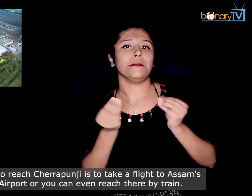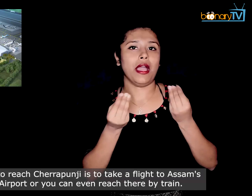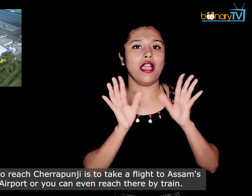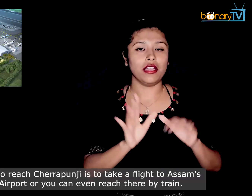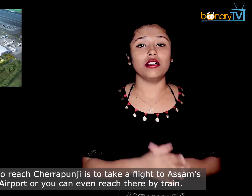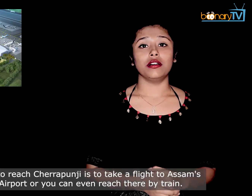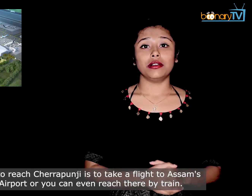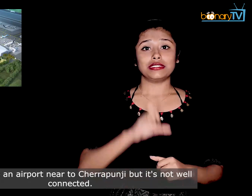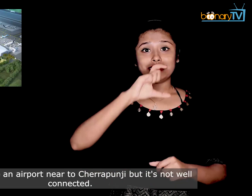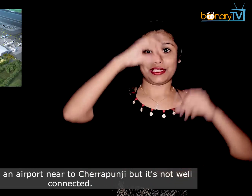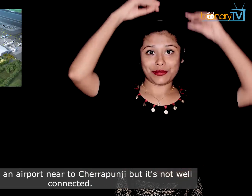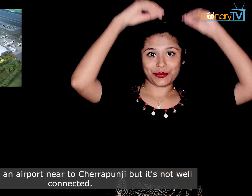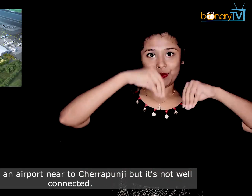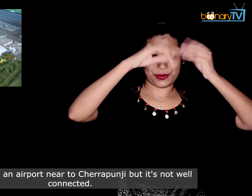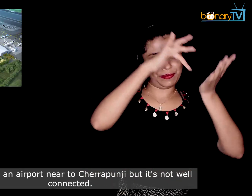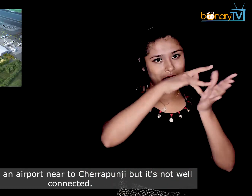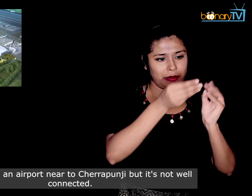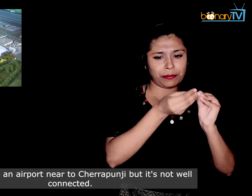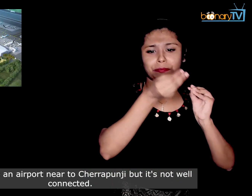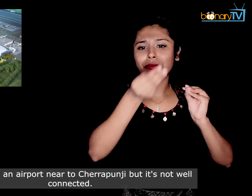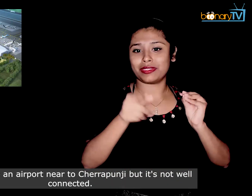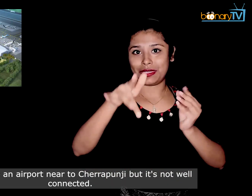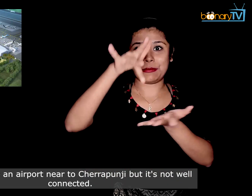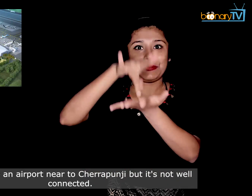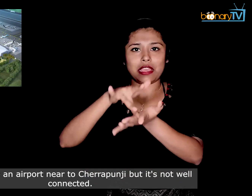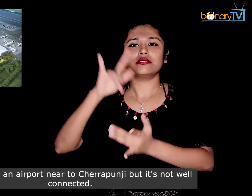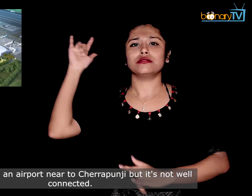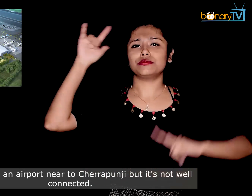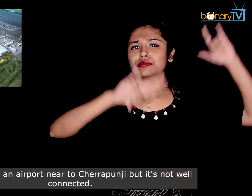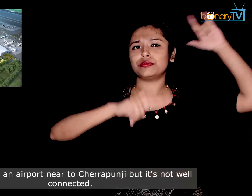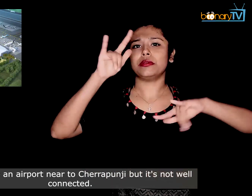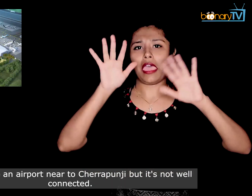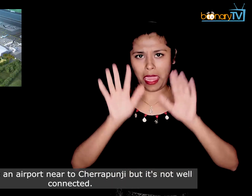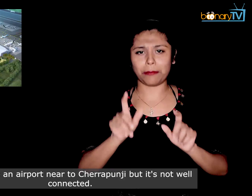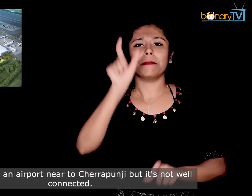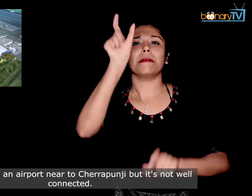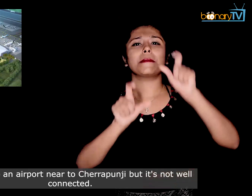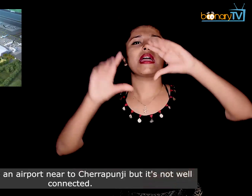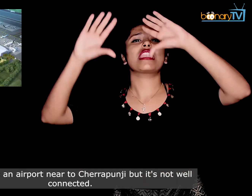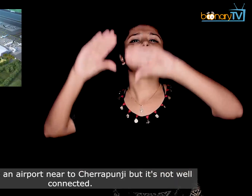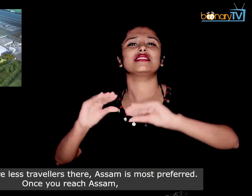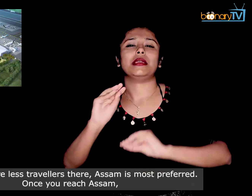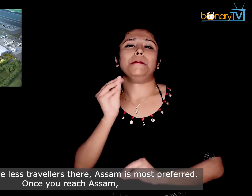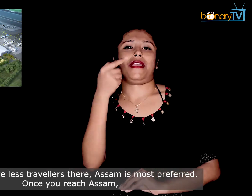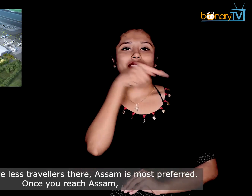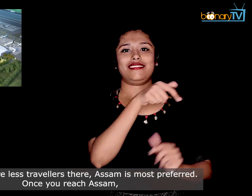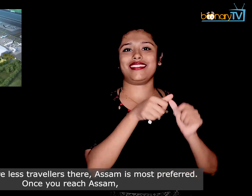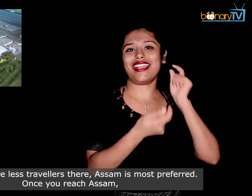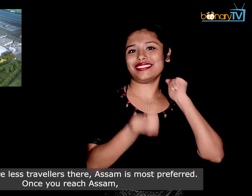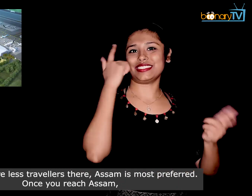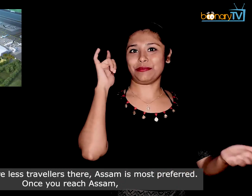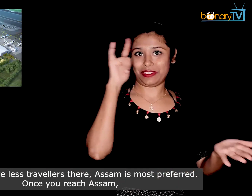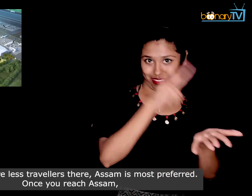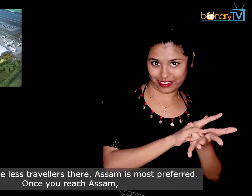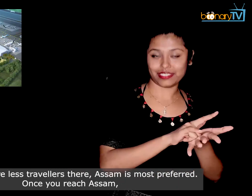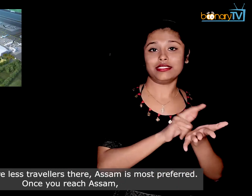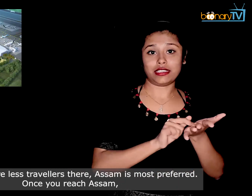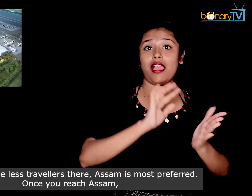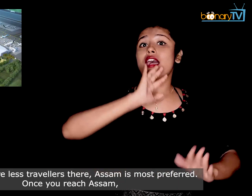train. There's also an airport near to Cherrapunji, but it's not well connected. Since there are less travelers there, Assam is